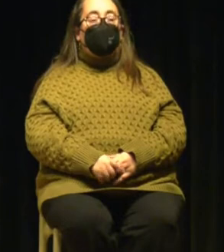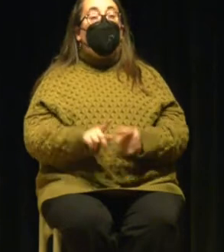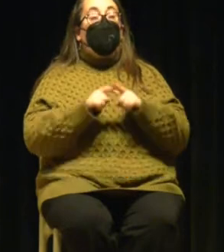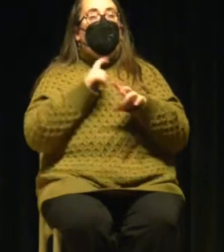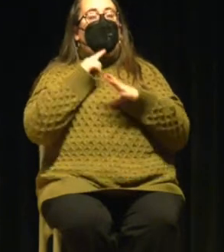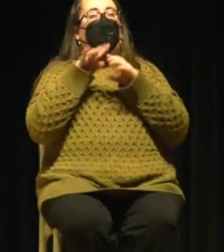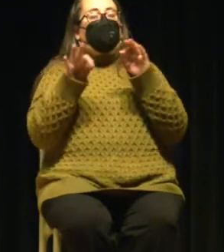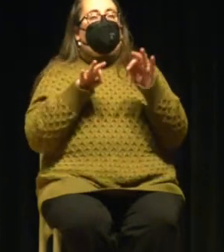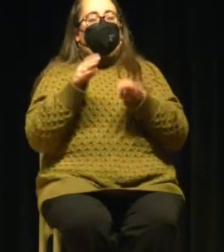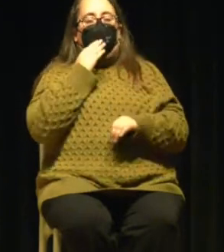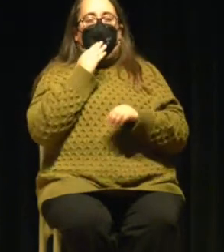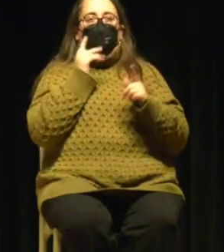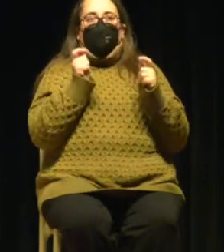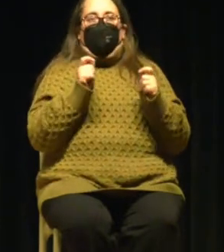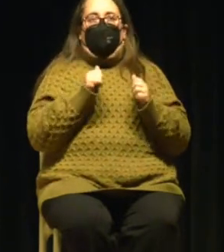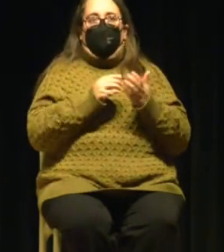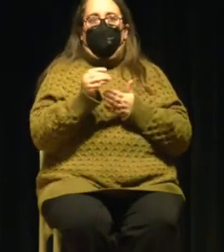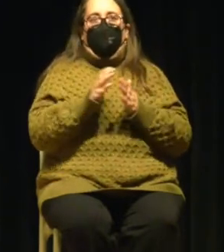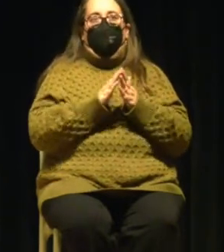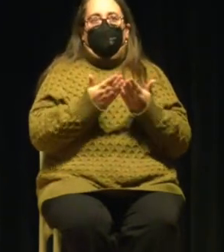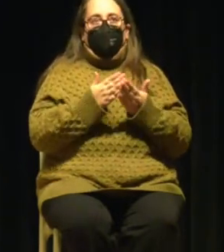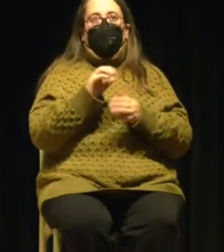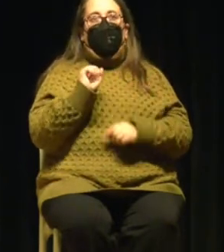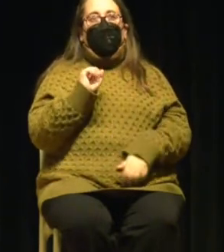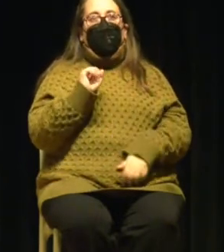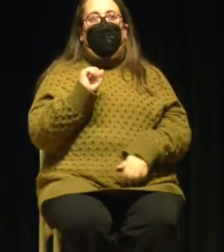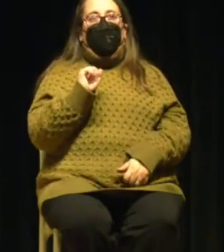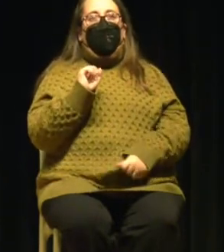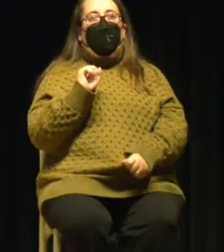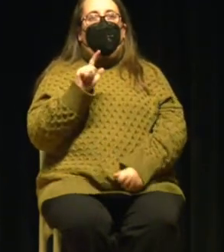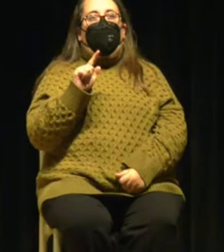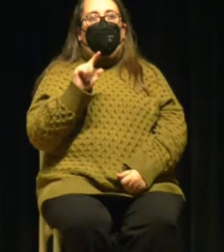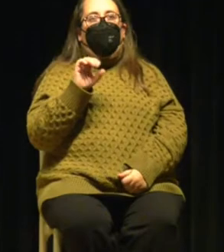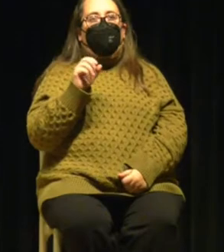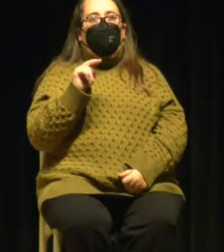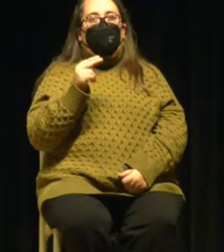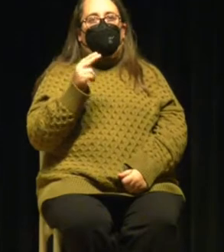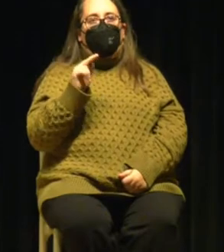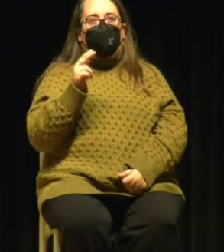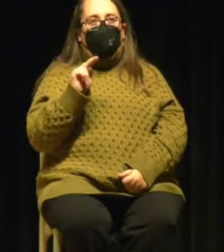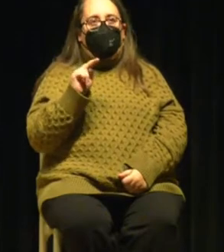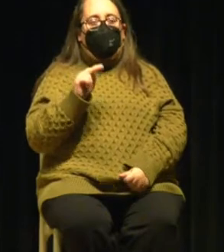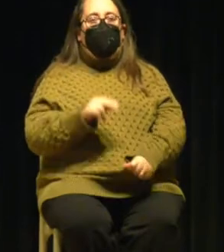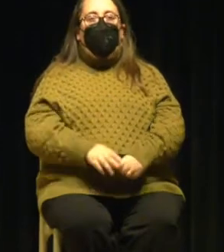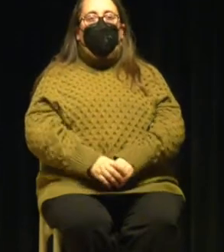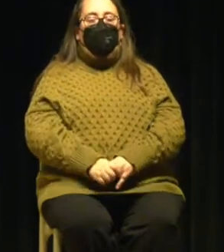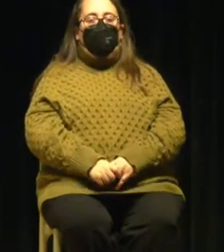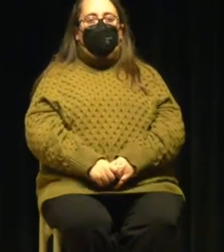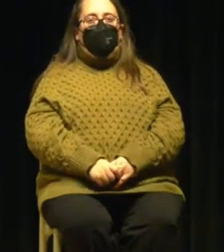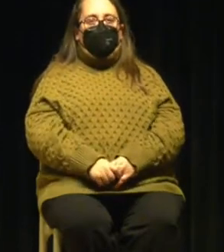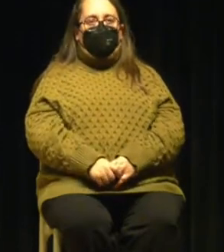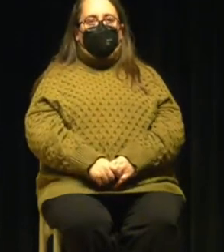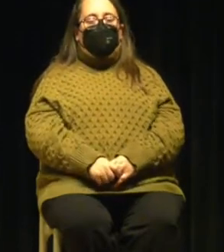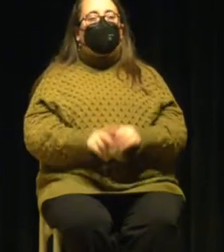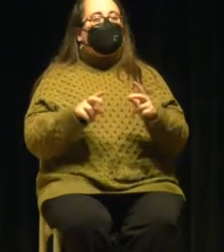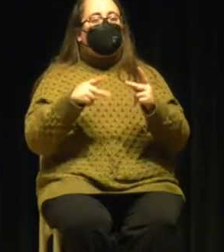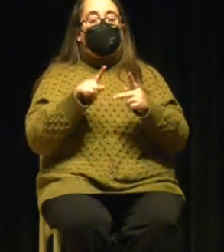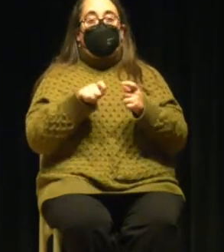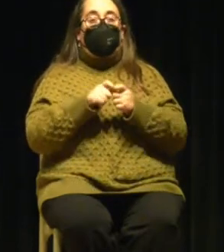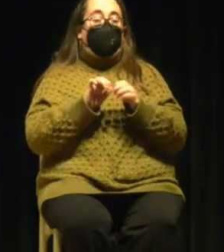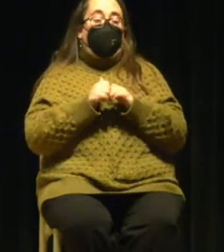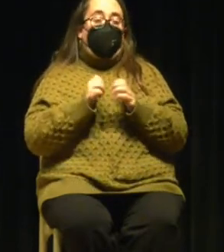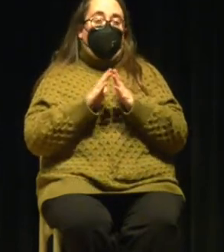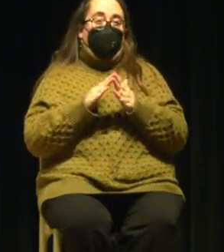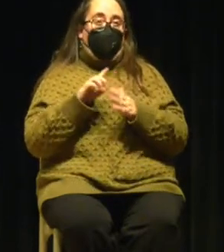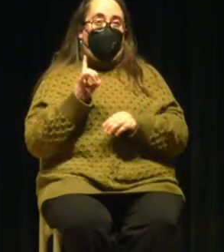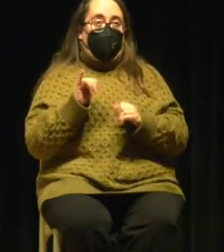food. So my editor, the editor who bought this book at Algonquin, when I wrote the proposal is pretty much exactly kind of how the book